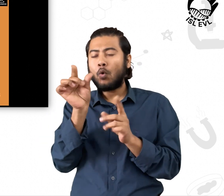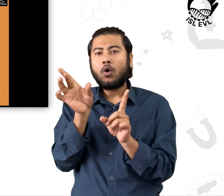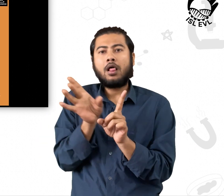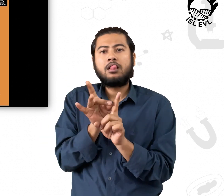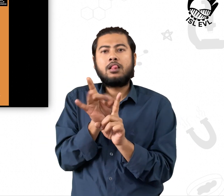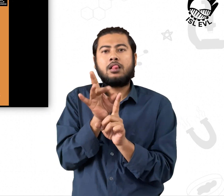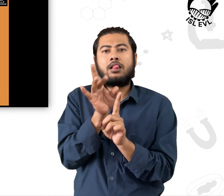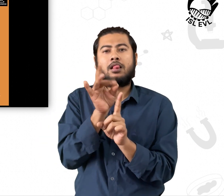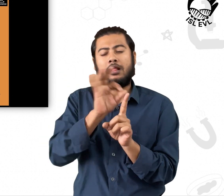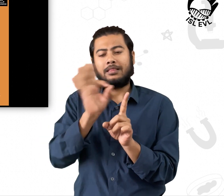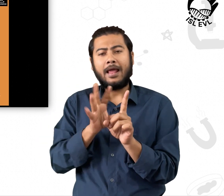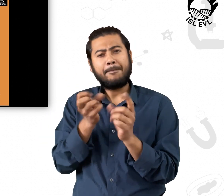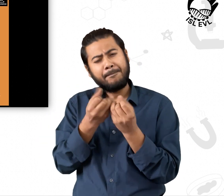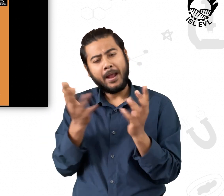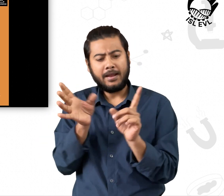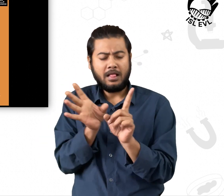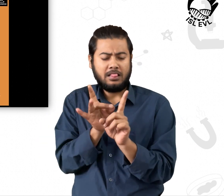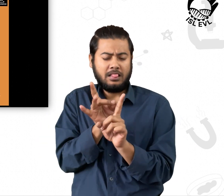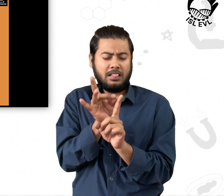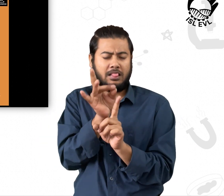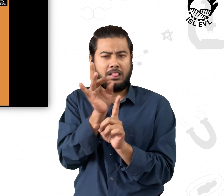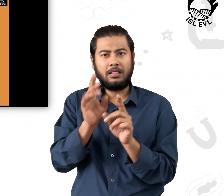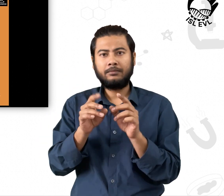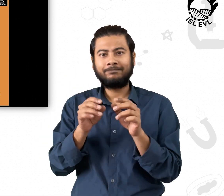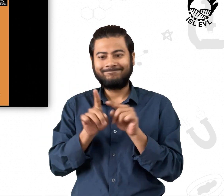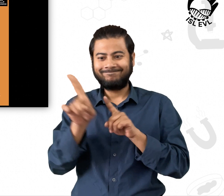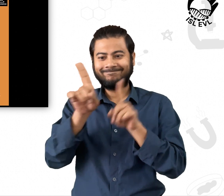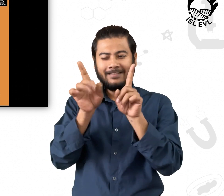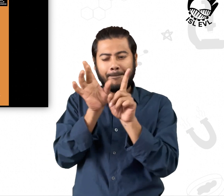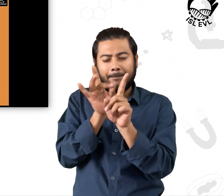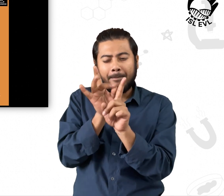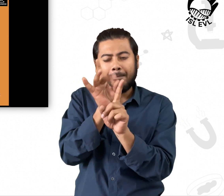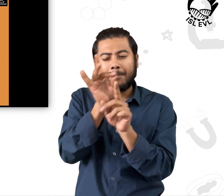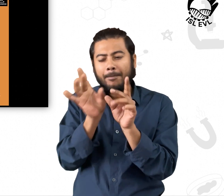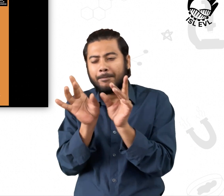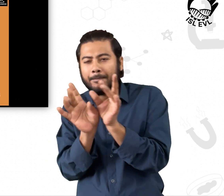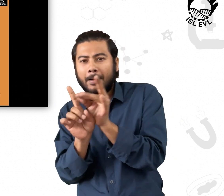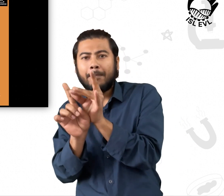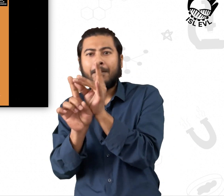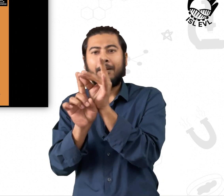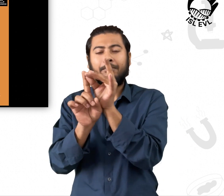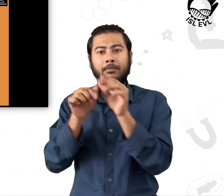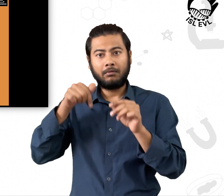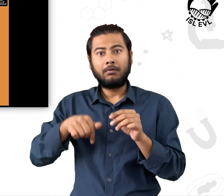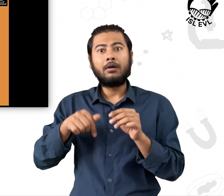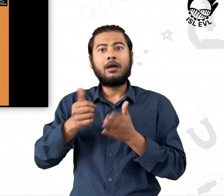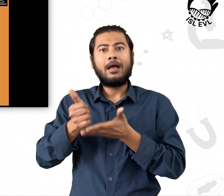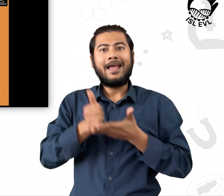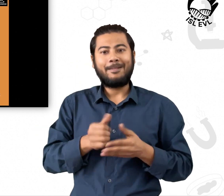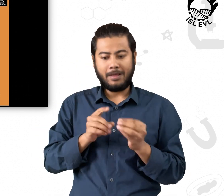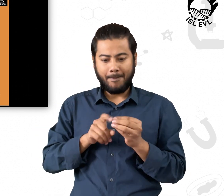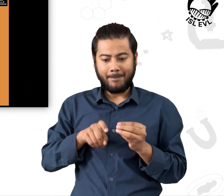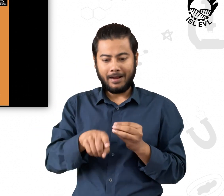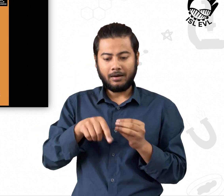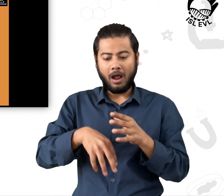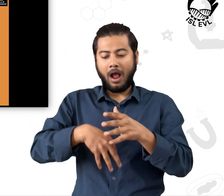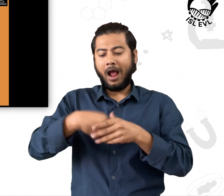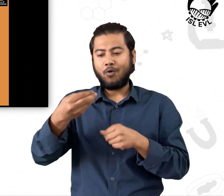soil's surface, which gives rise to multiple spores that can then get dispersed. So you